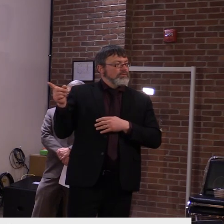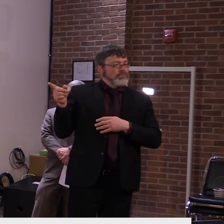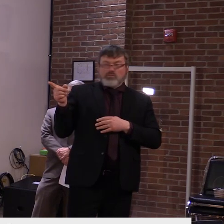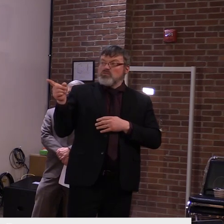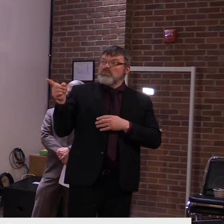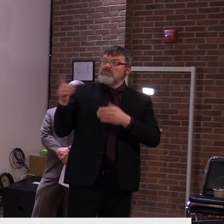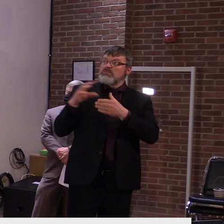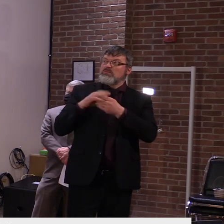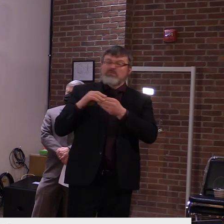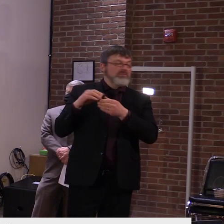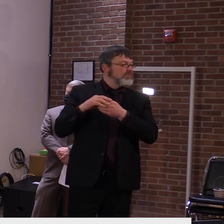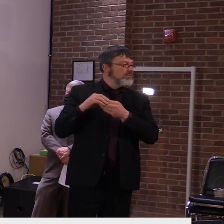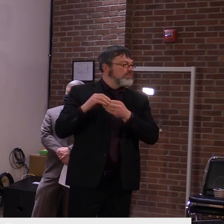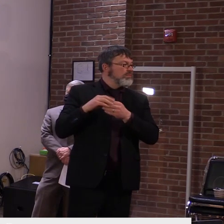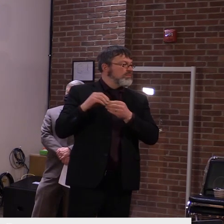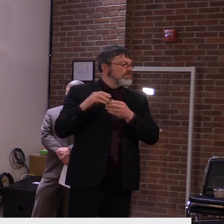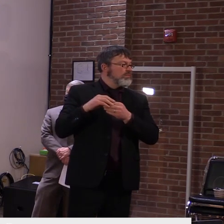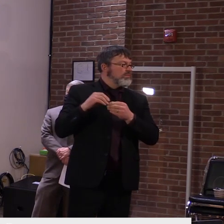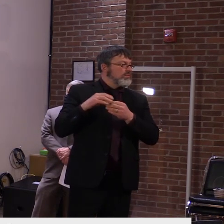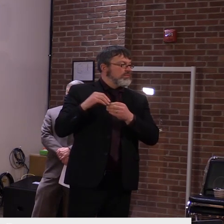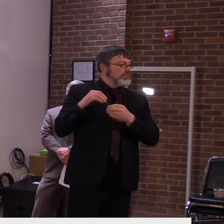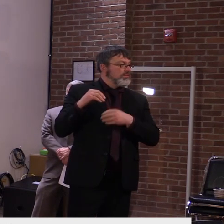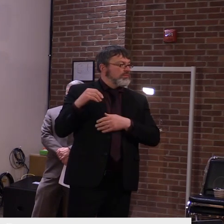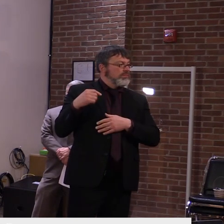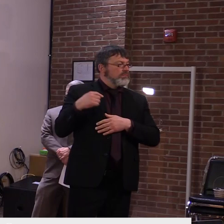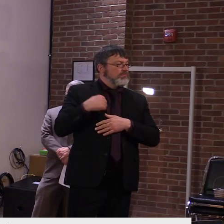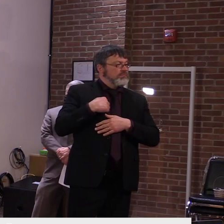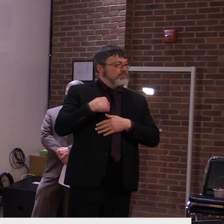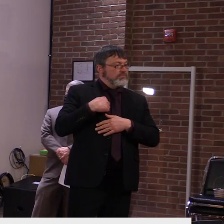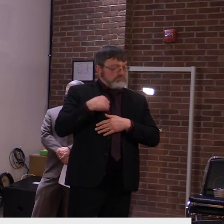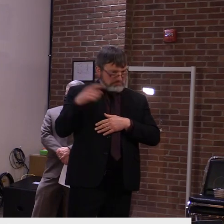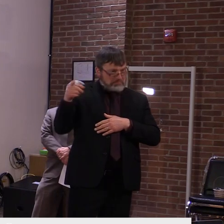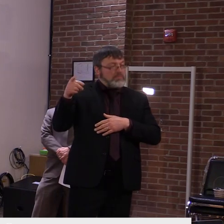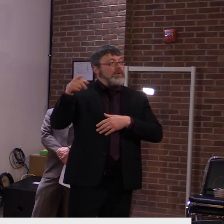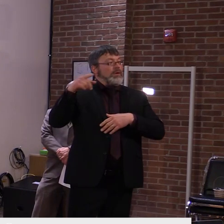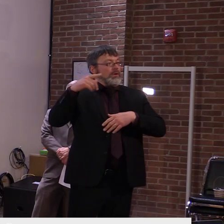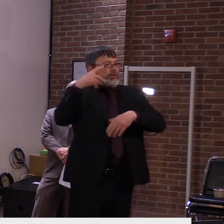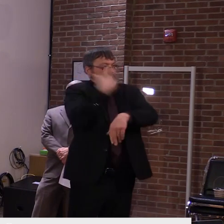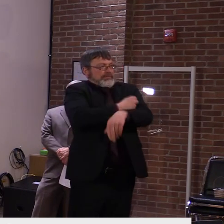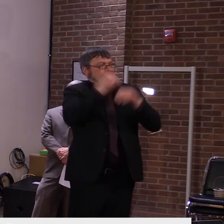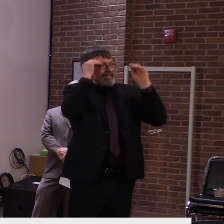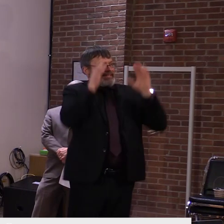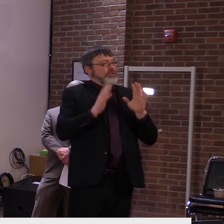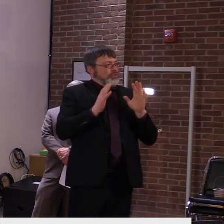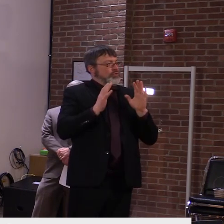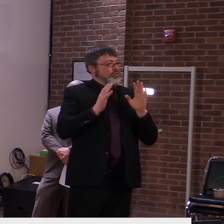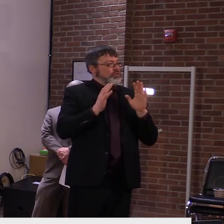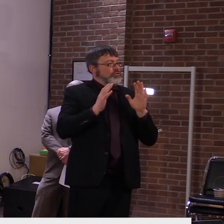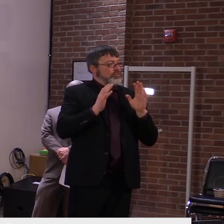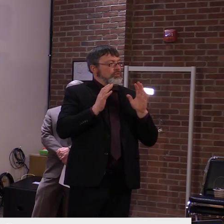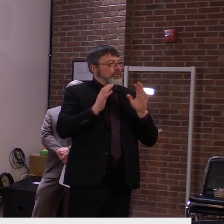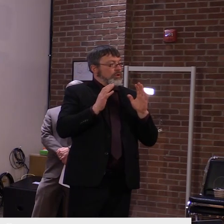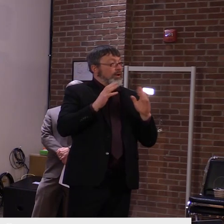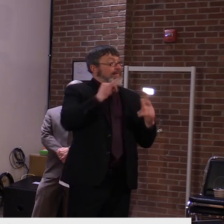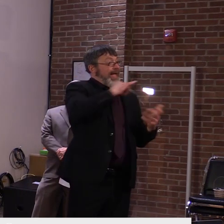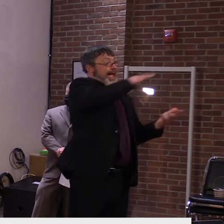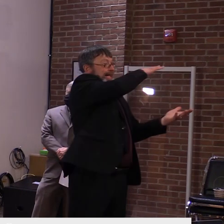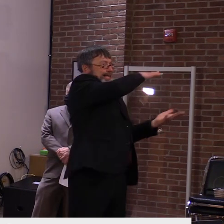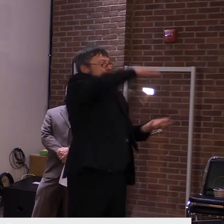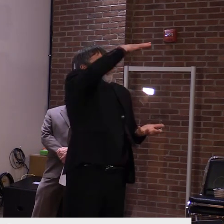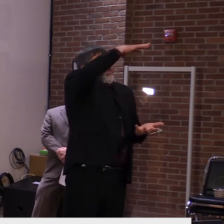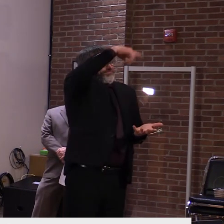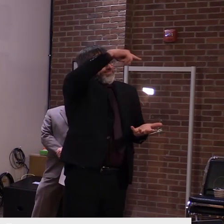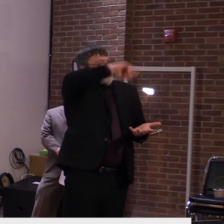by putting them ahead of people with chronic conditions, but by using extra supply. But the rationale you just gave for prisoners is completely